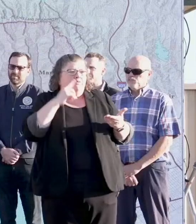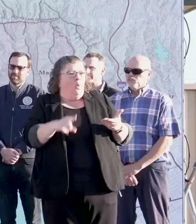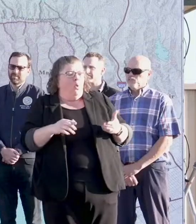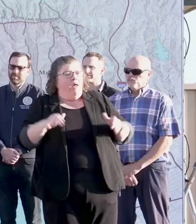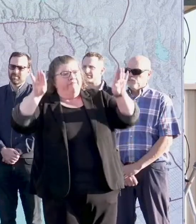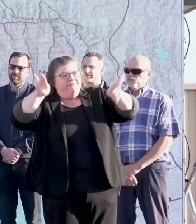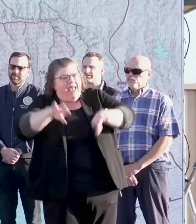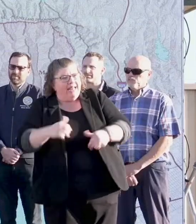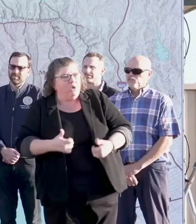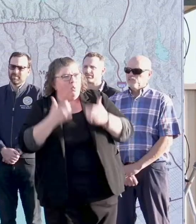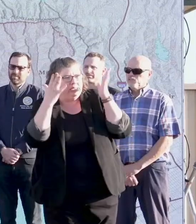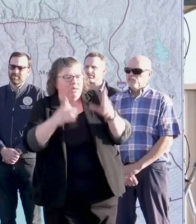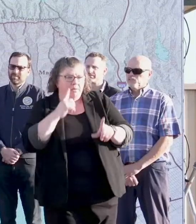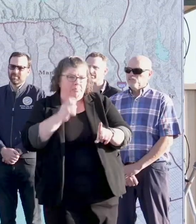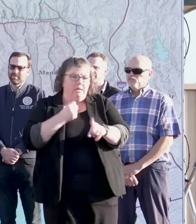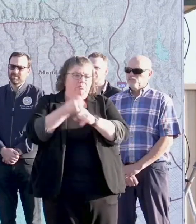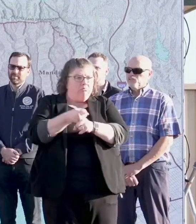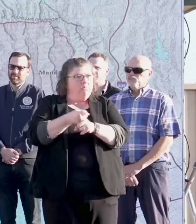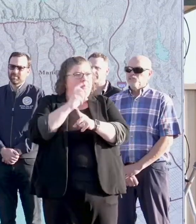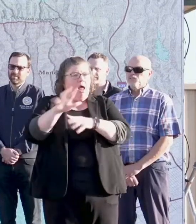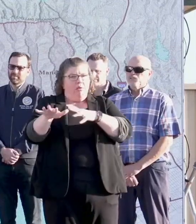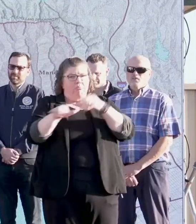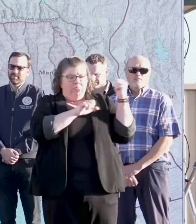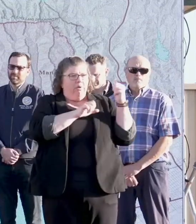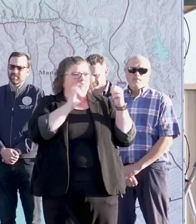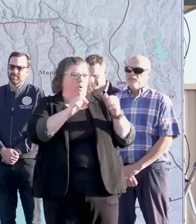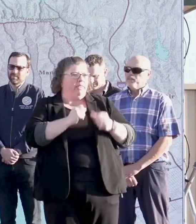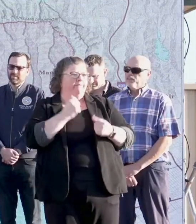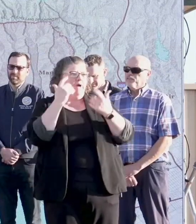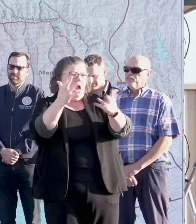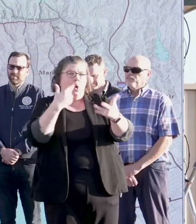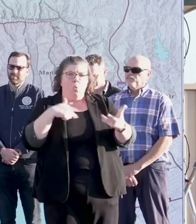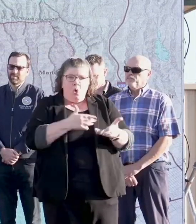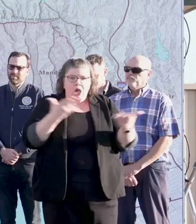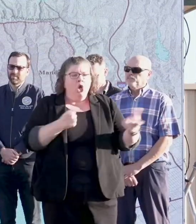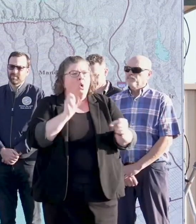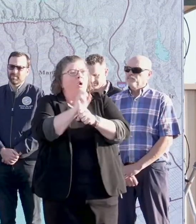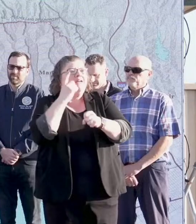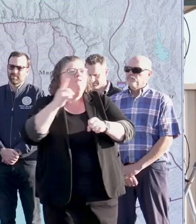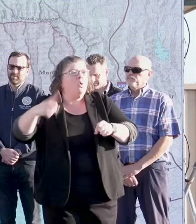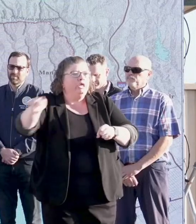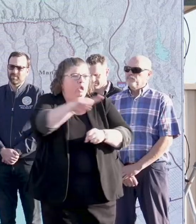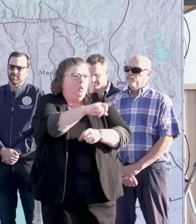residents that have been impacted by the Palisades fire. We work for you, and we're here to help.